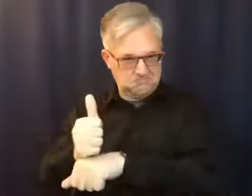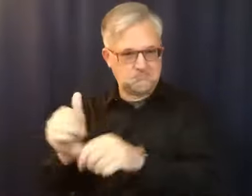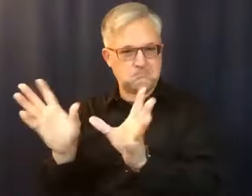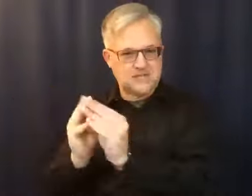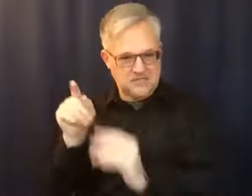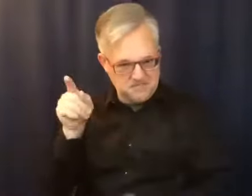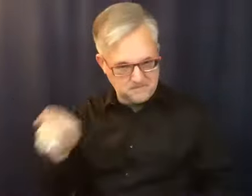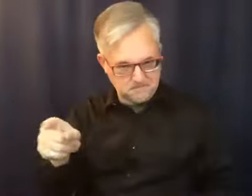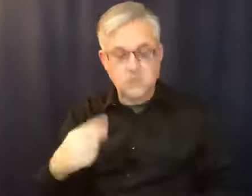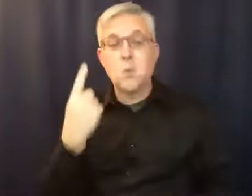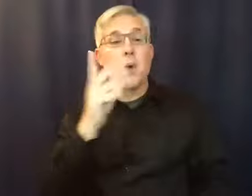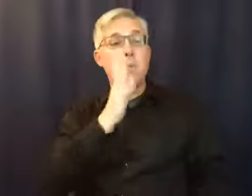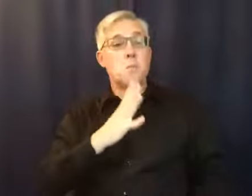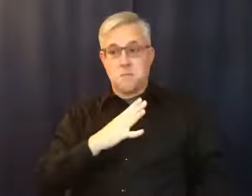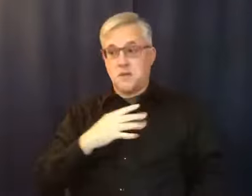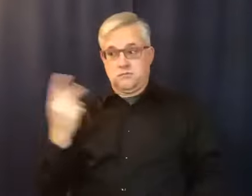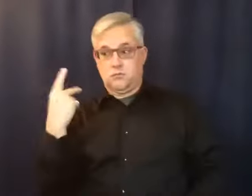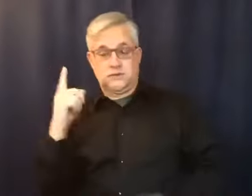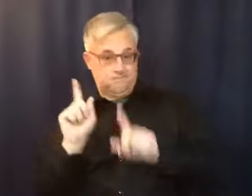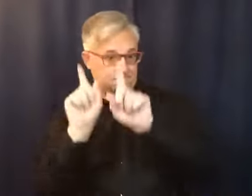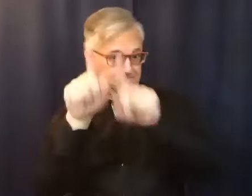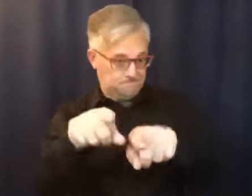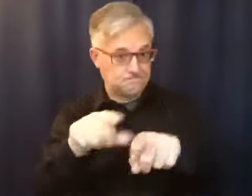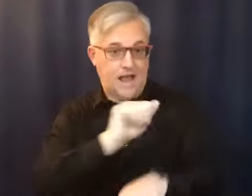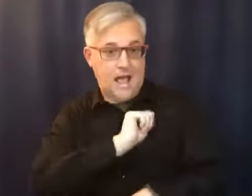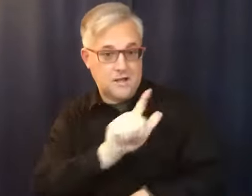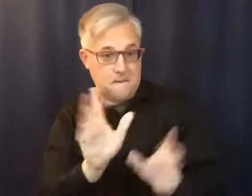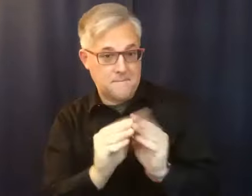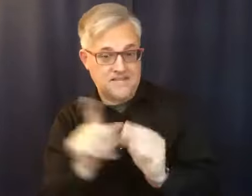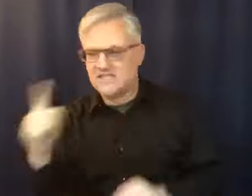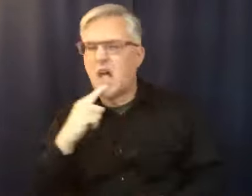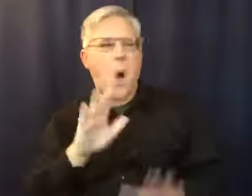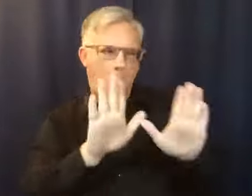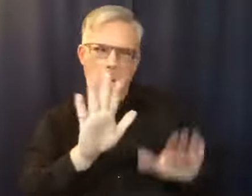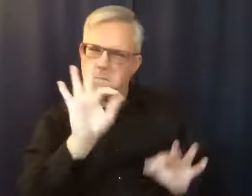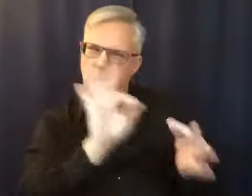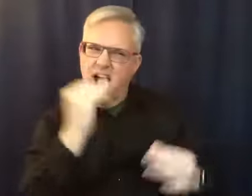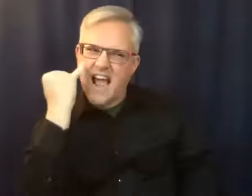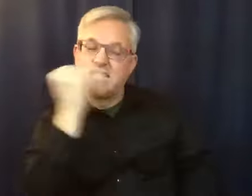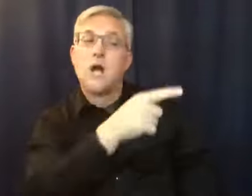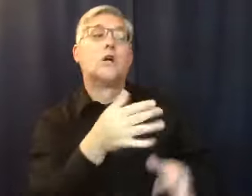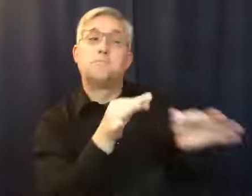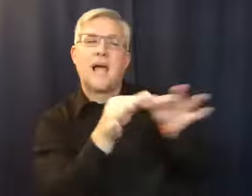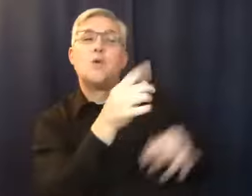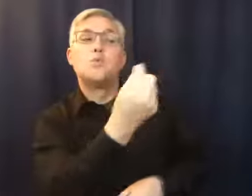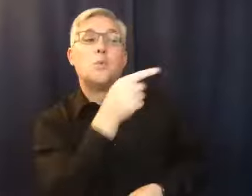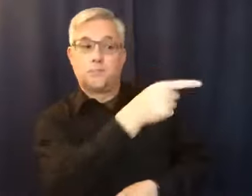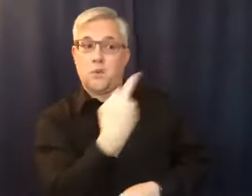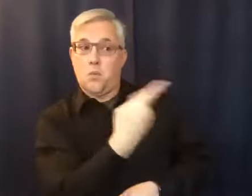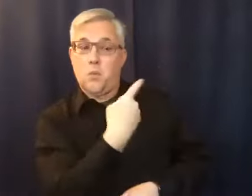Al-Anon meeting with me thought that was a great idea. She said, here's what you should do. You get in the car with me. And you